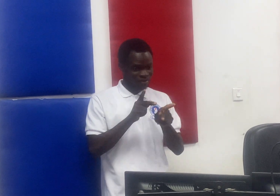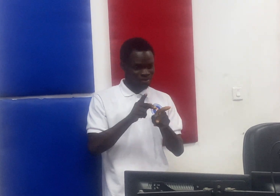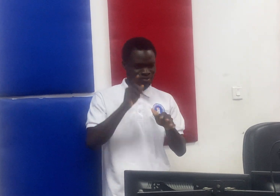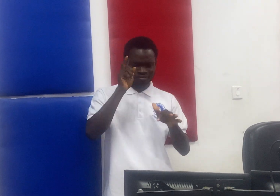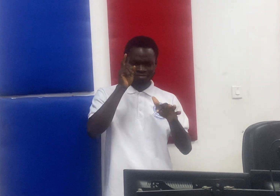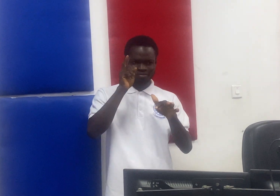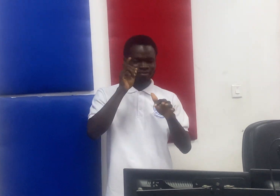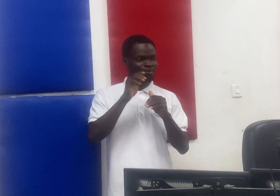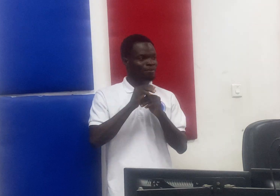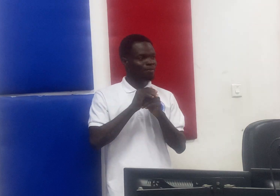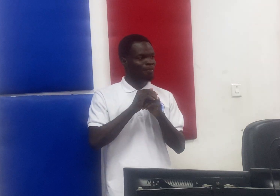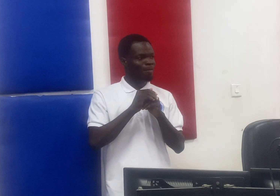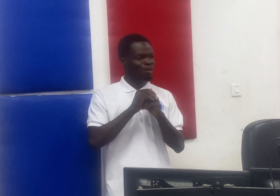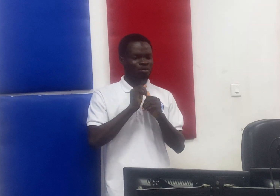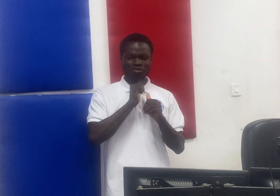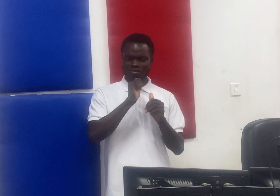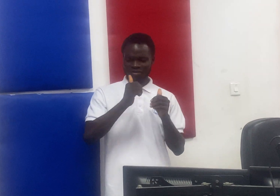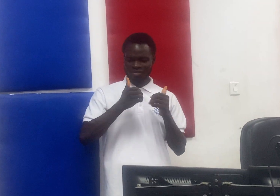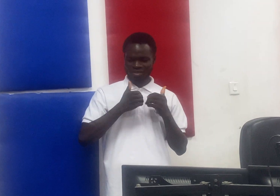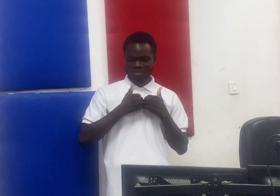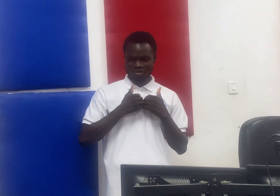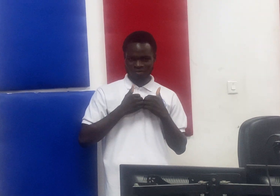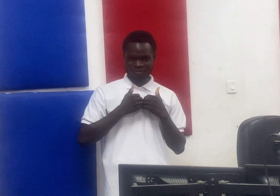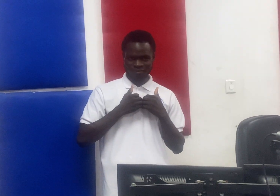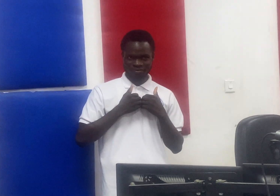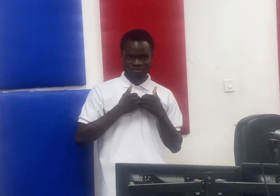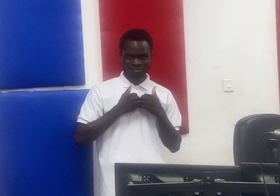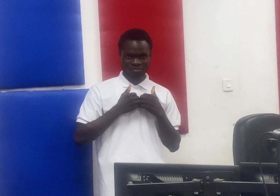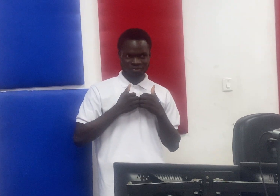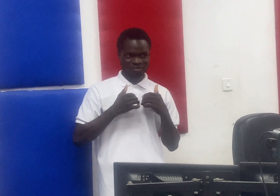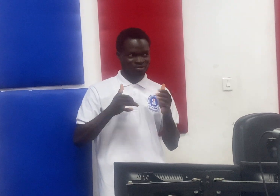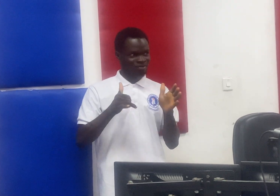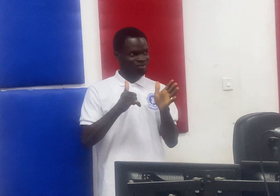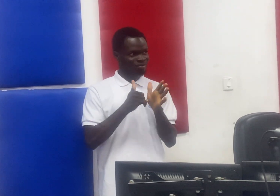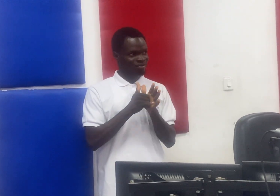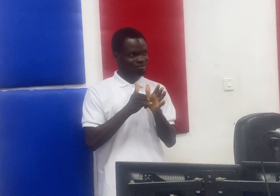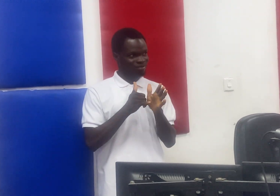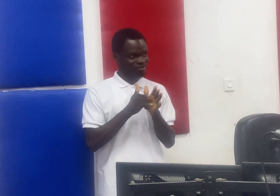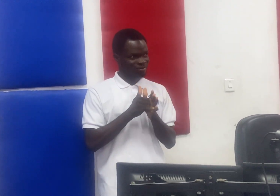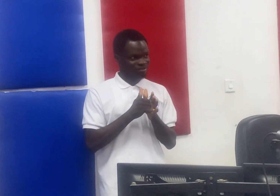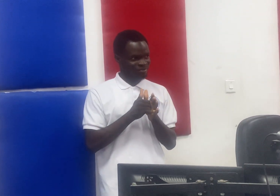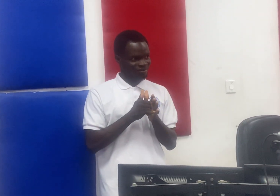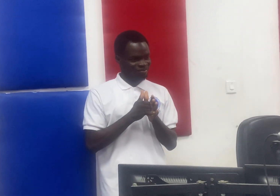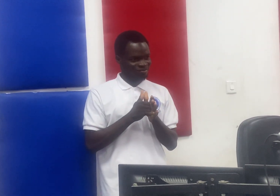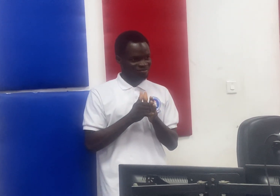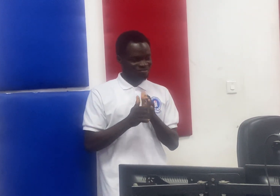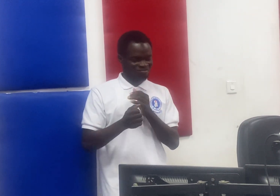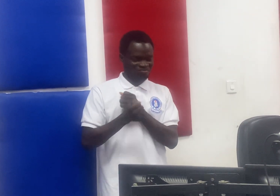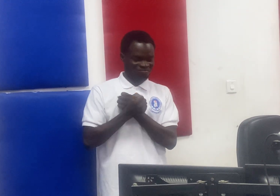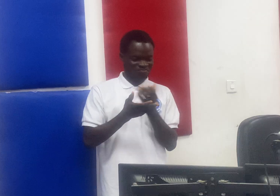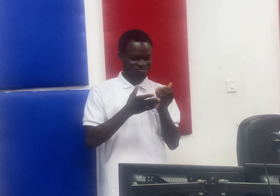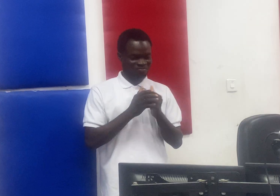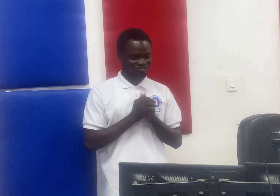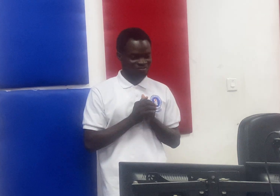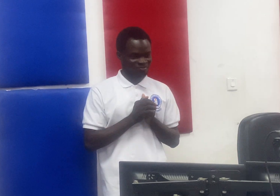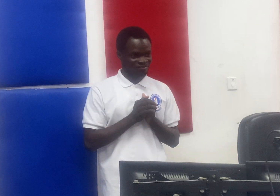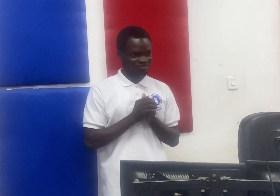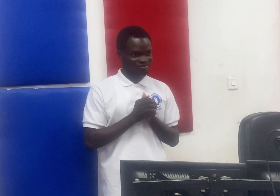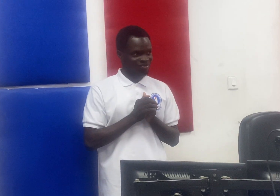can do not have, excuse my words, do not have that big thing. And so last time